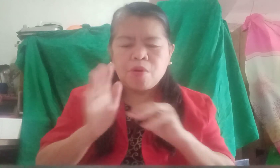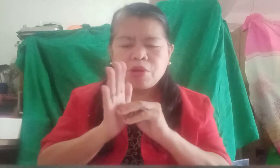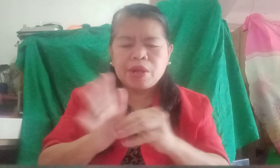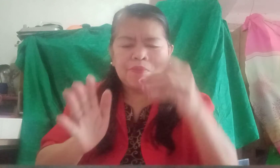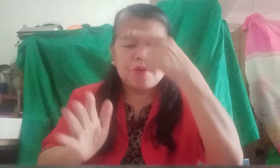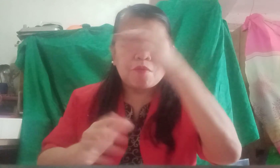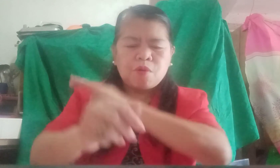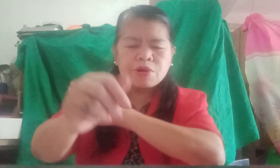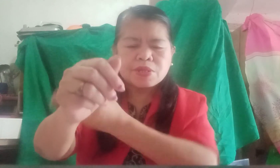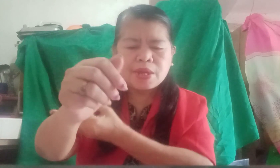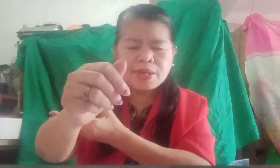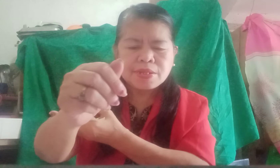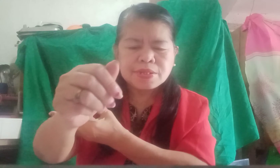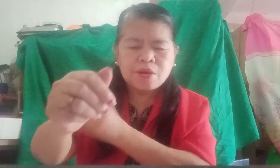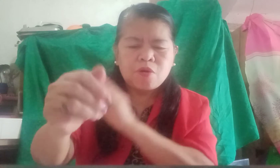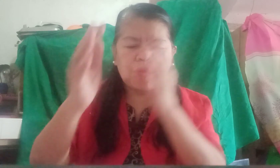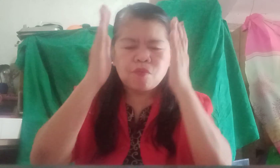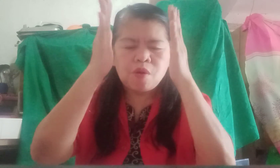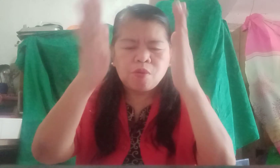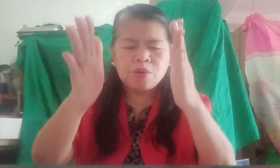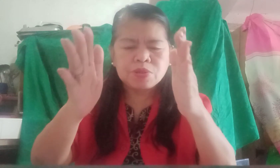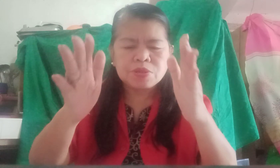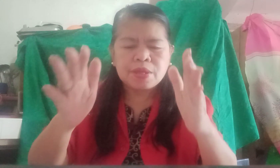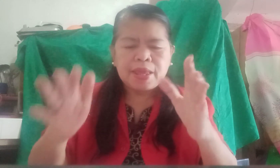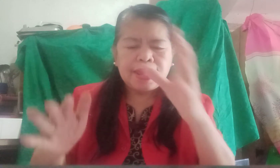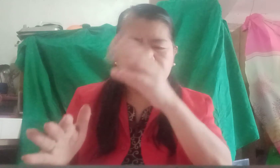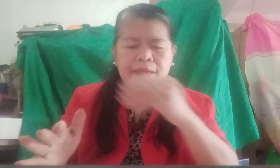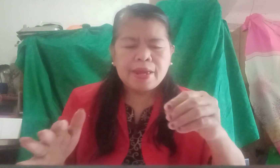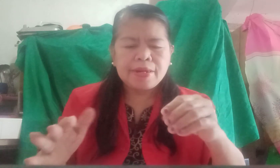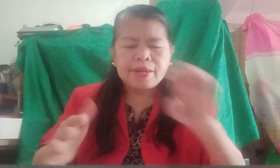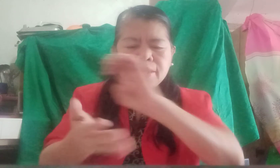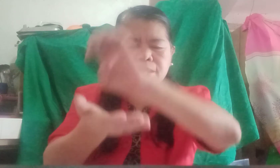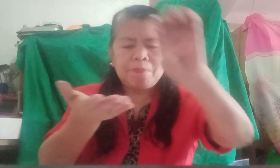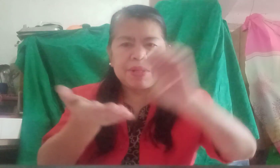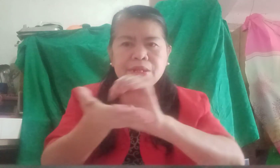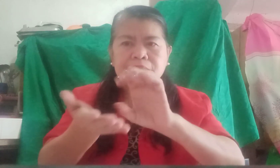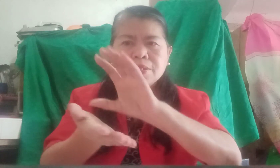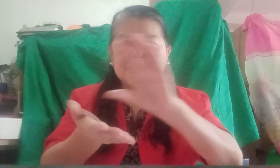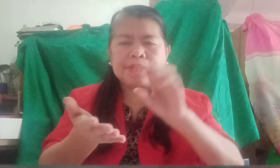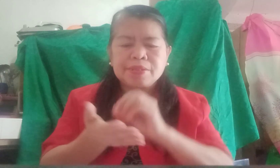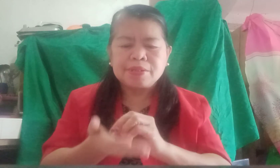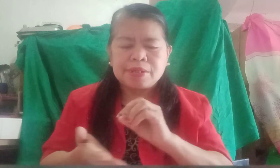Model for forces or focus and epicenter.